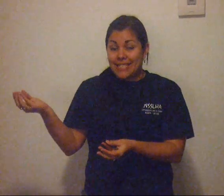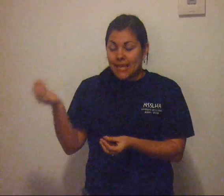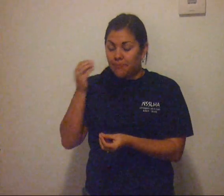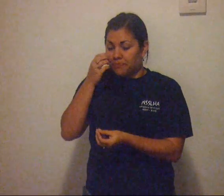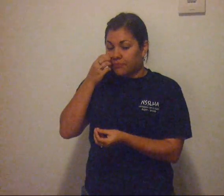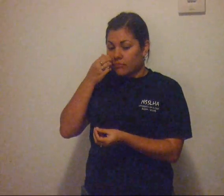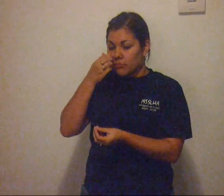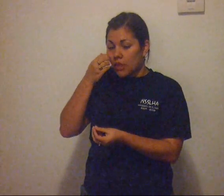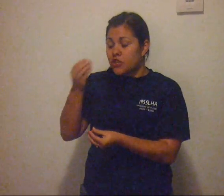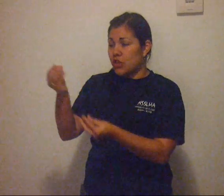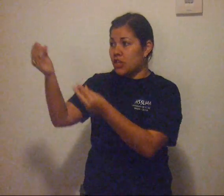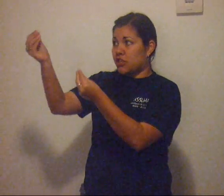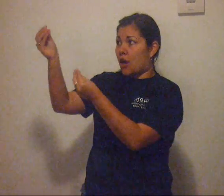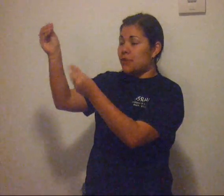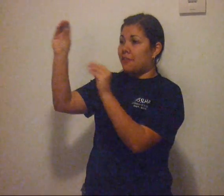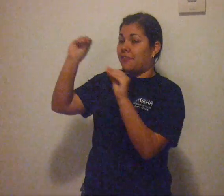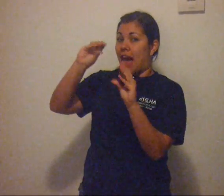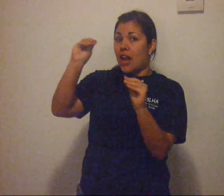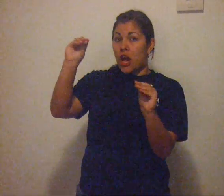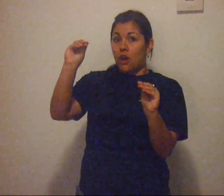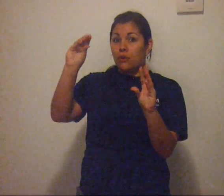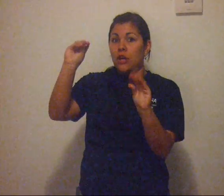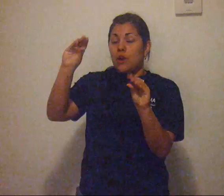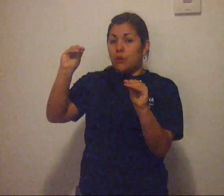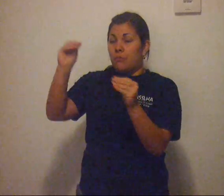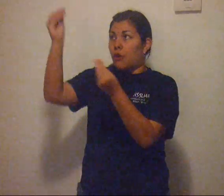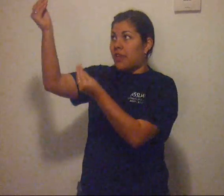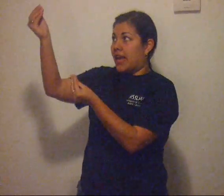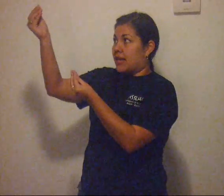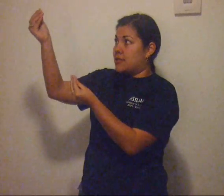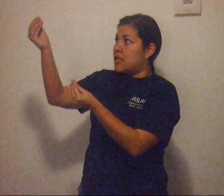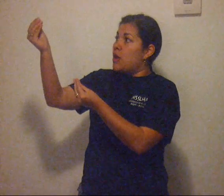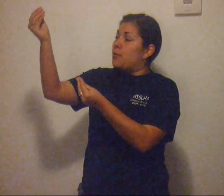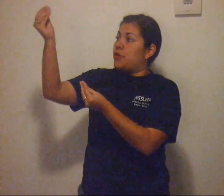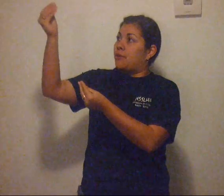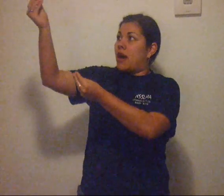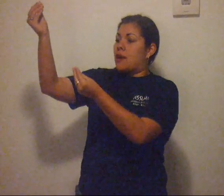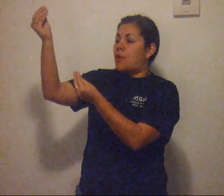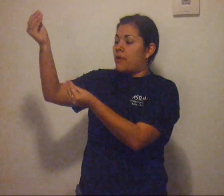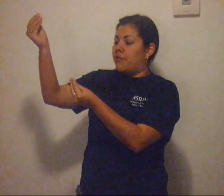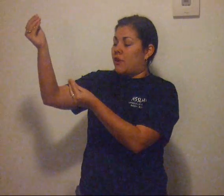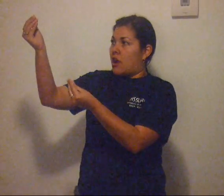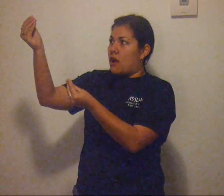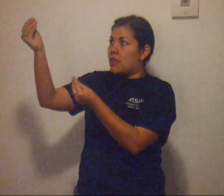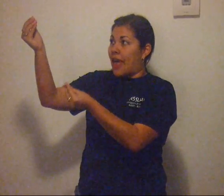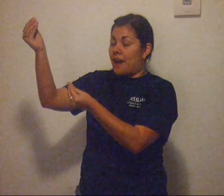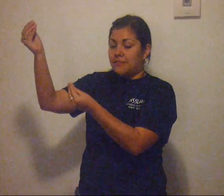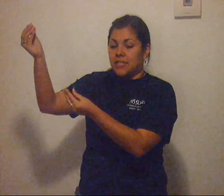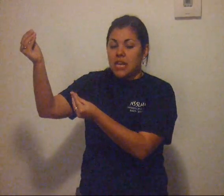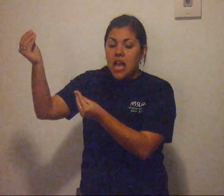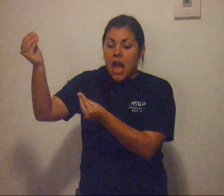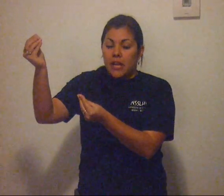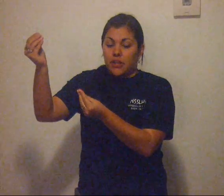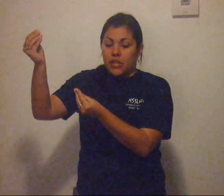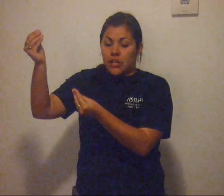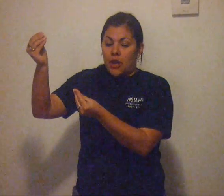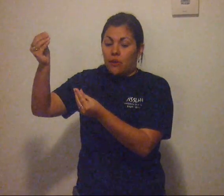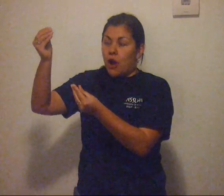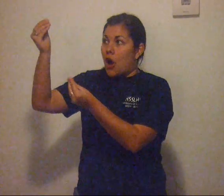consistent. So you're going to start with the flat O with both hands, with your right arm above your left, and you're going to go